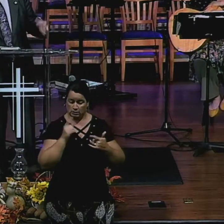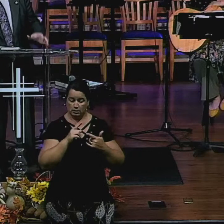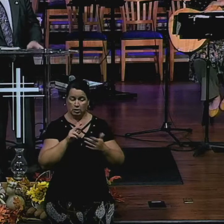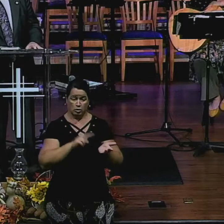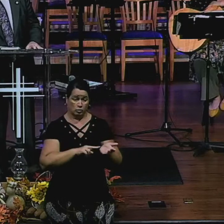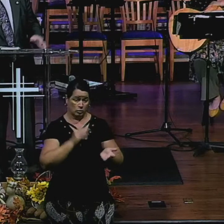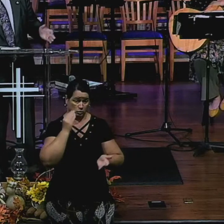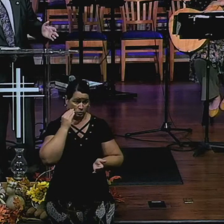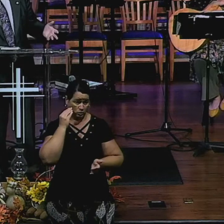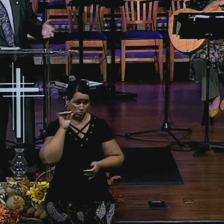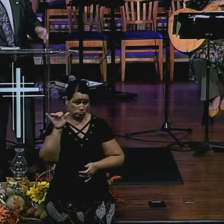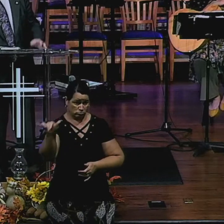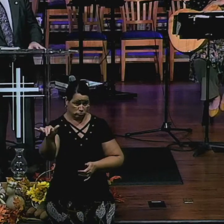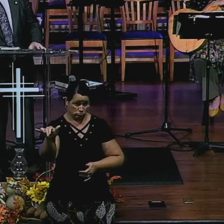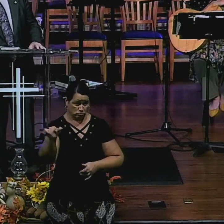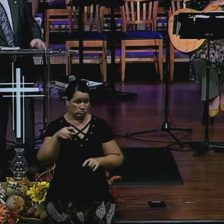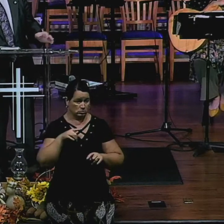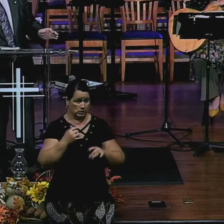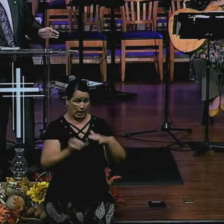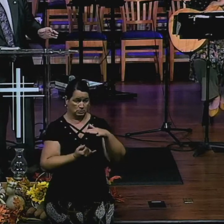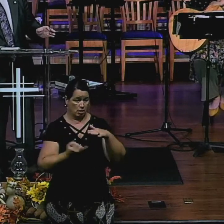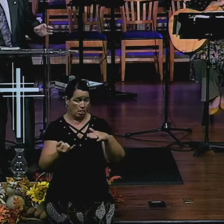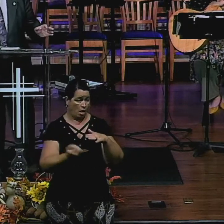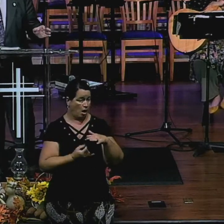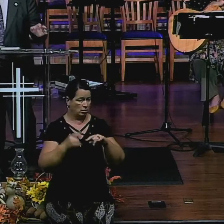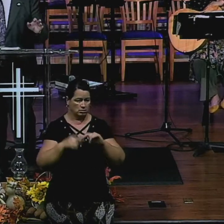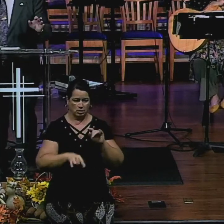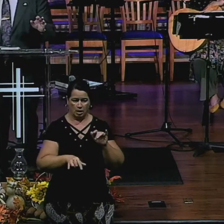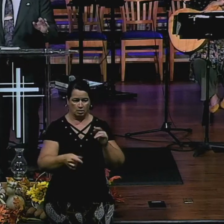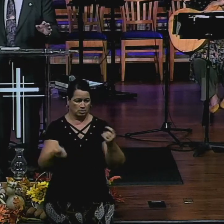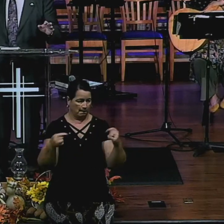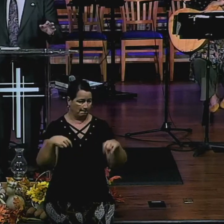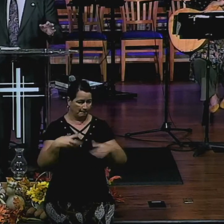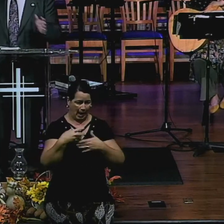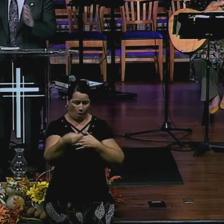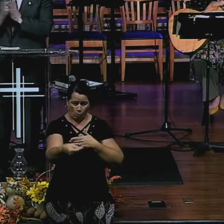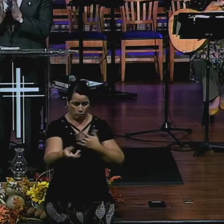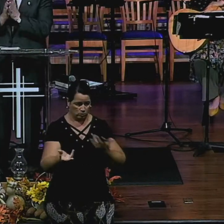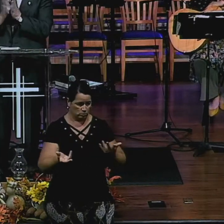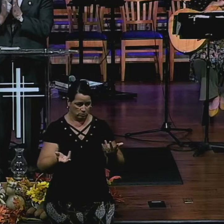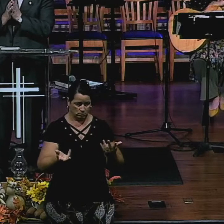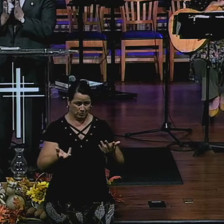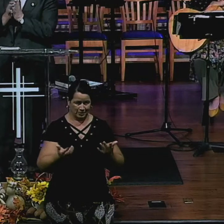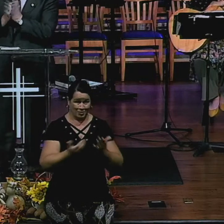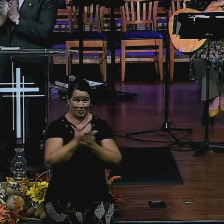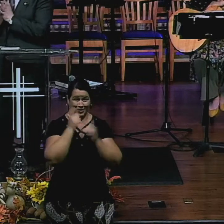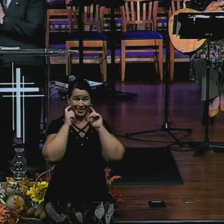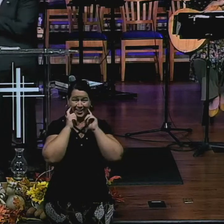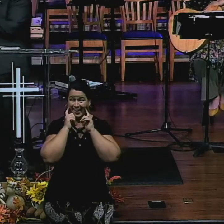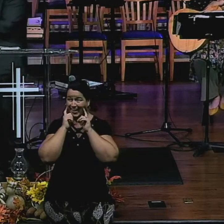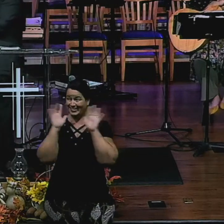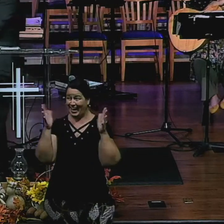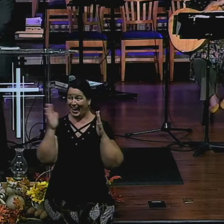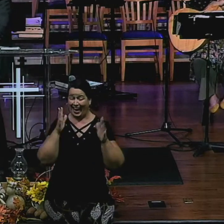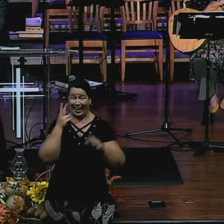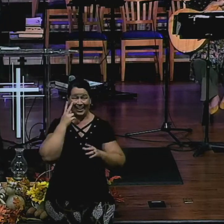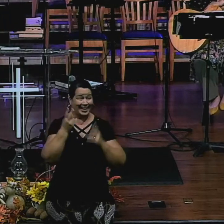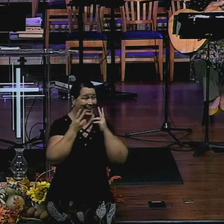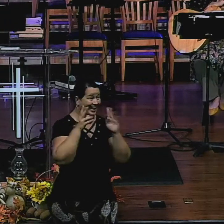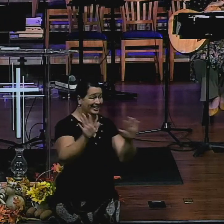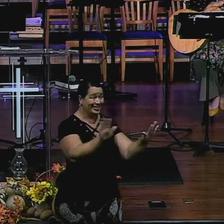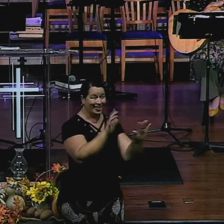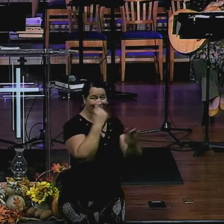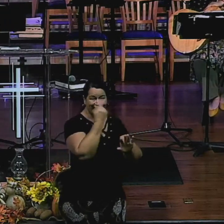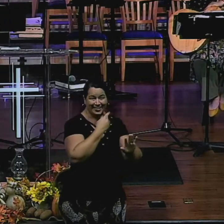people still isolated that can't come. But by the way, every Sunday when I see new faces, I'm like, yay. I'm